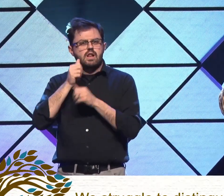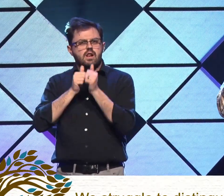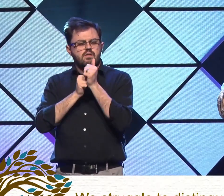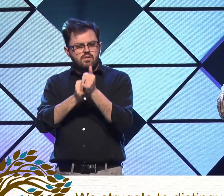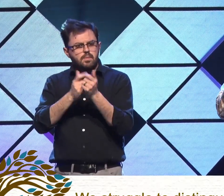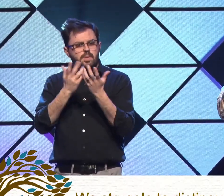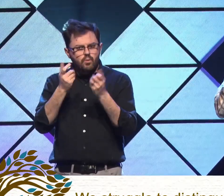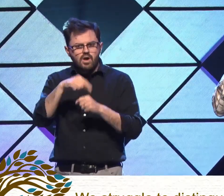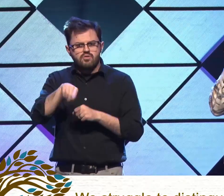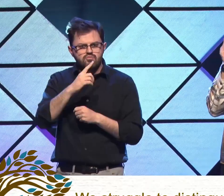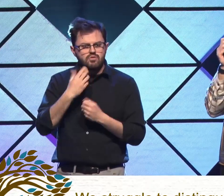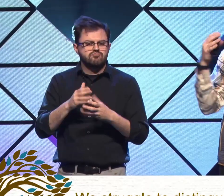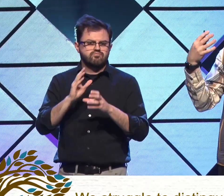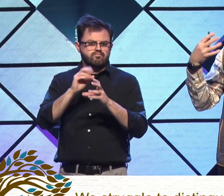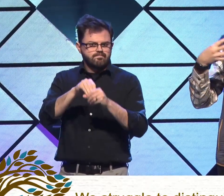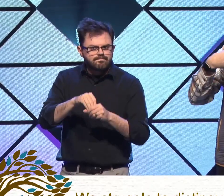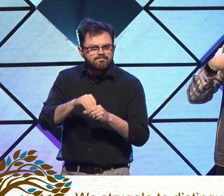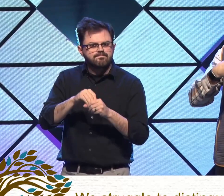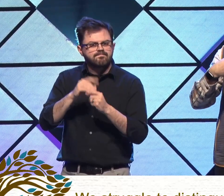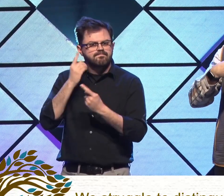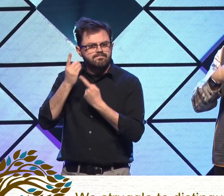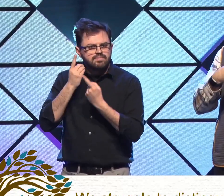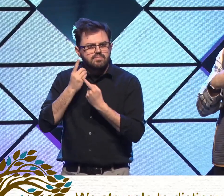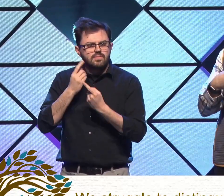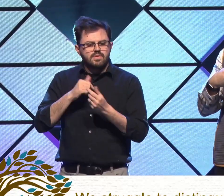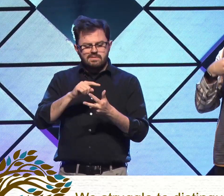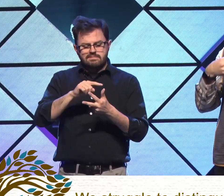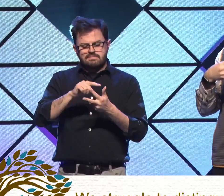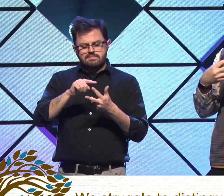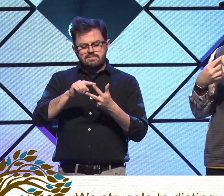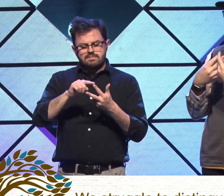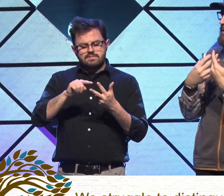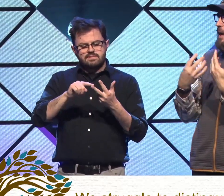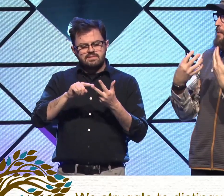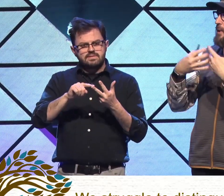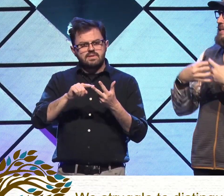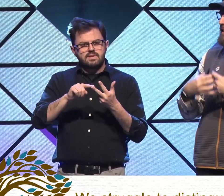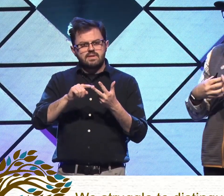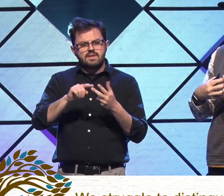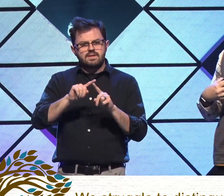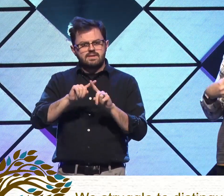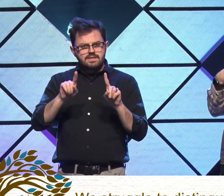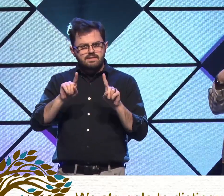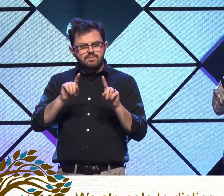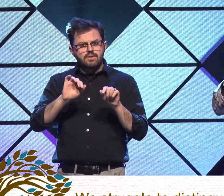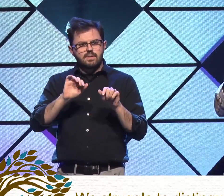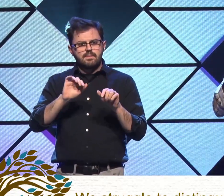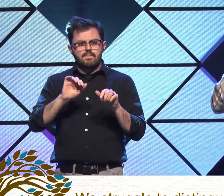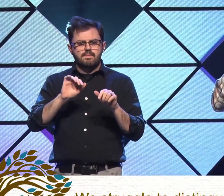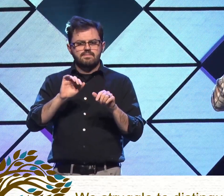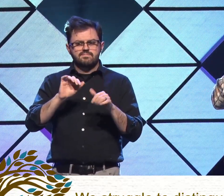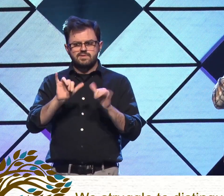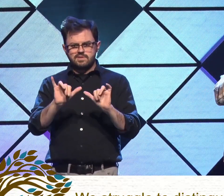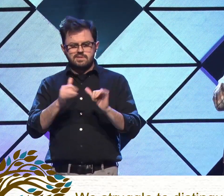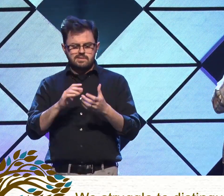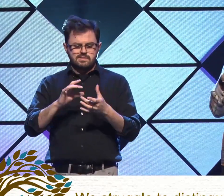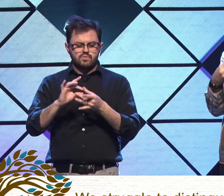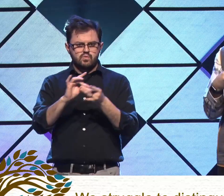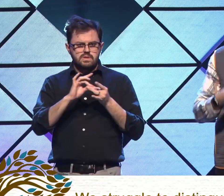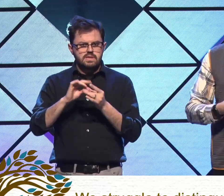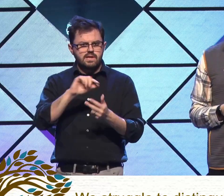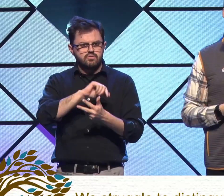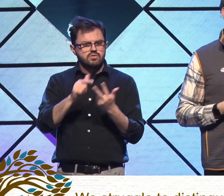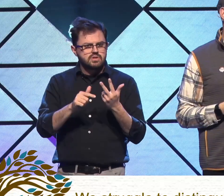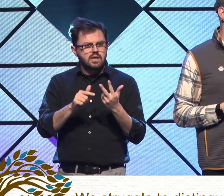the nuances and the way in which these three words and concepts play together as it relates to what Palm